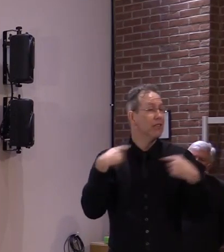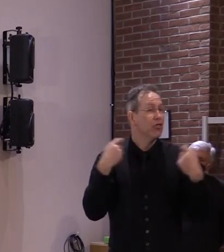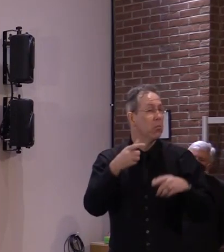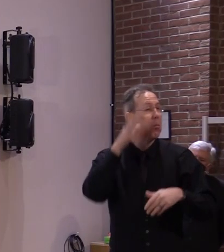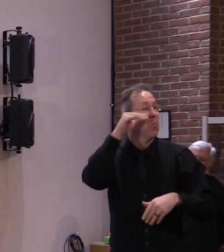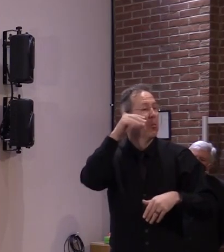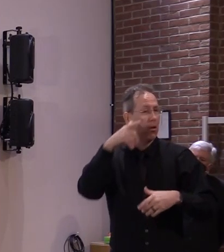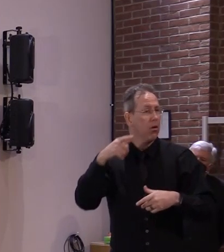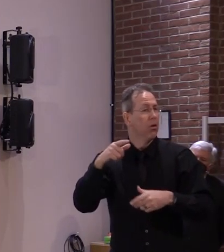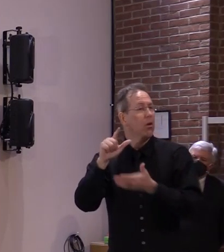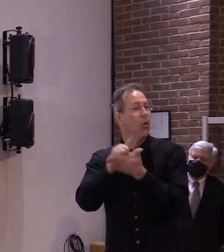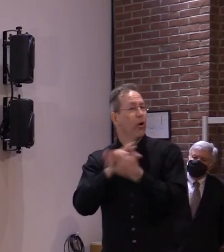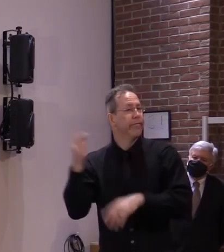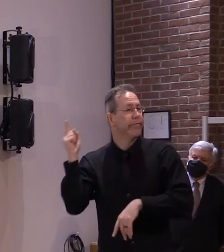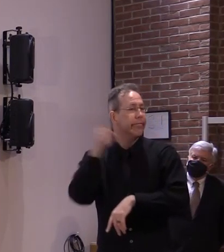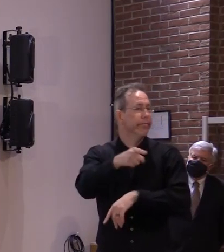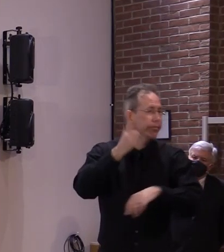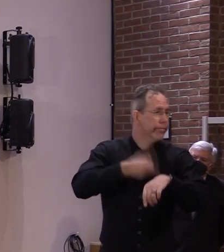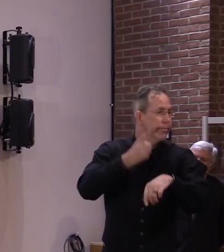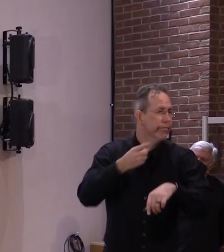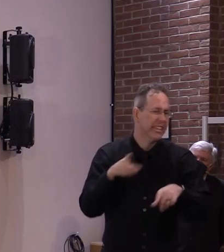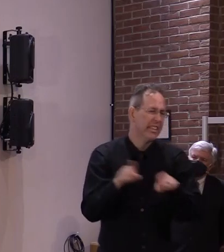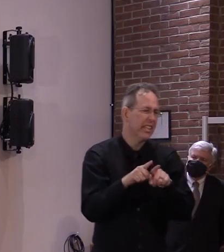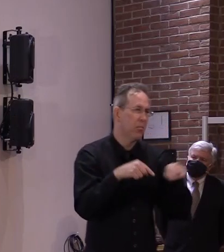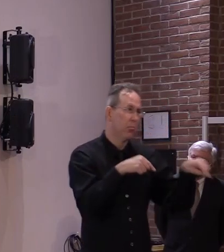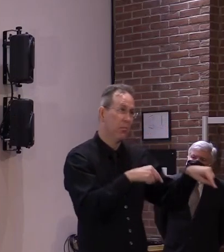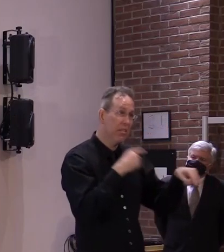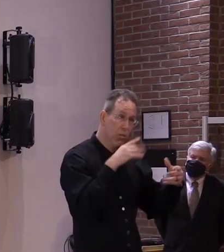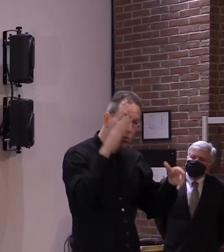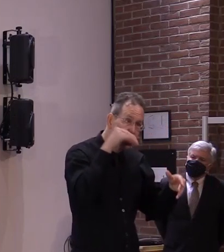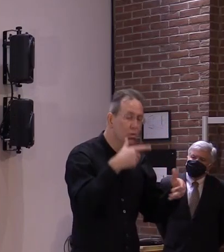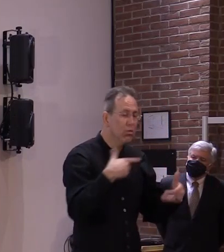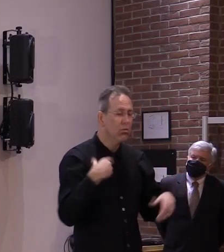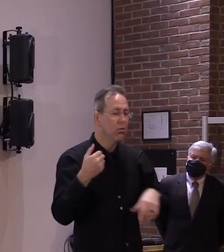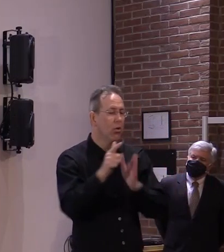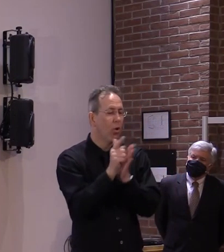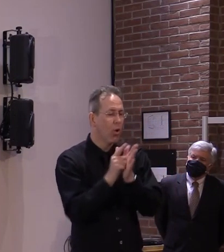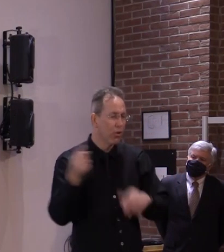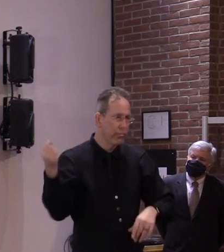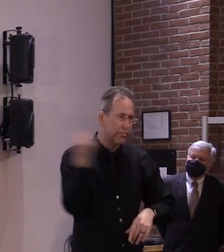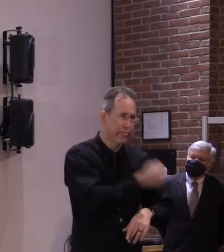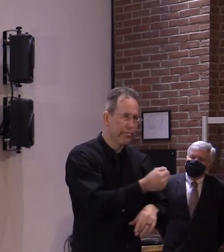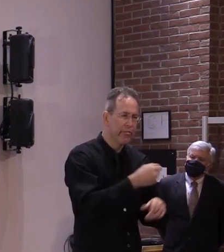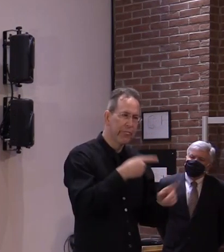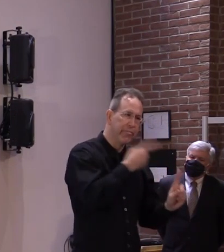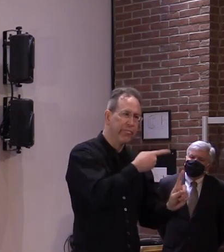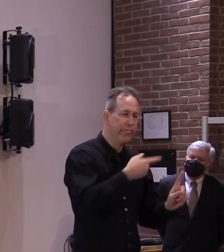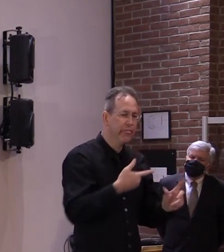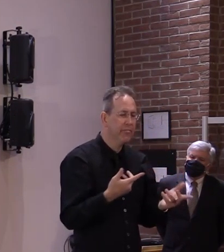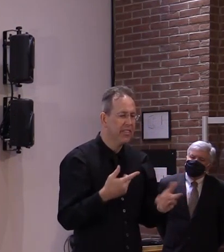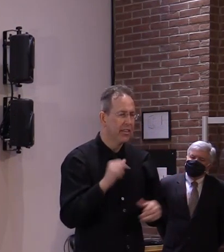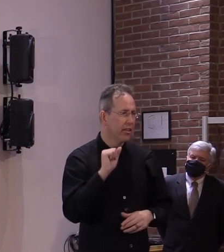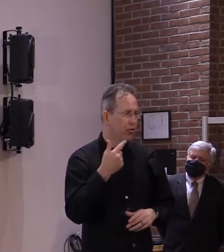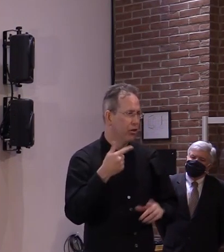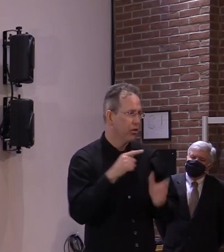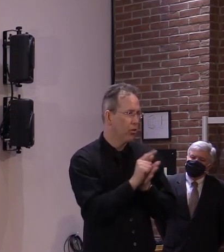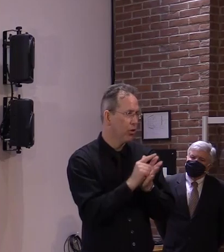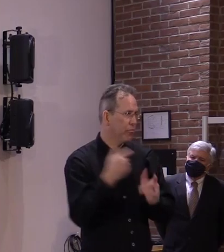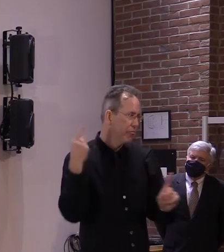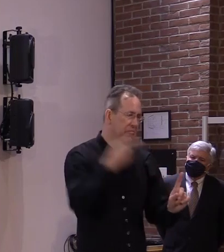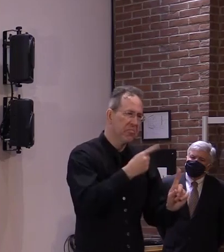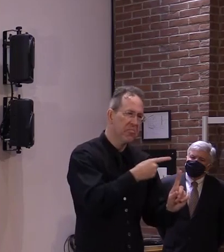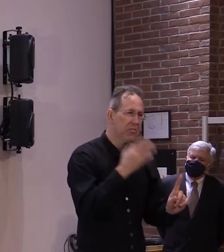involved further. But again, maybe either Commissioner Sherling or Secretary Curley, one of the two.